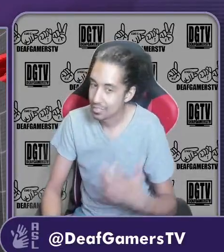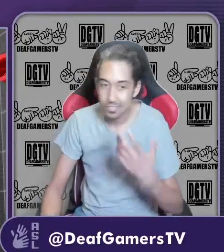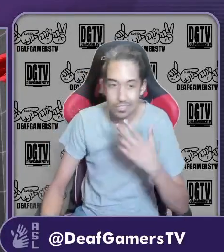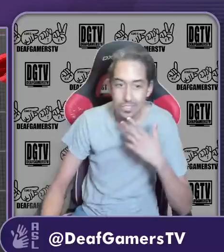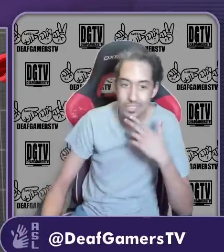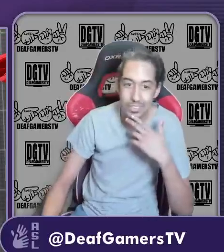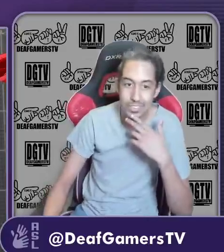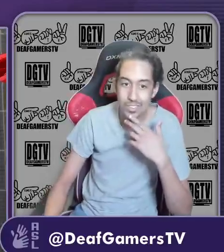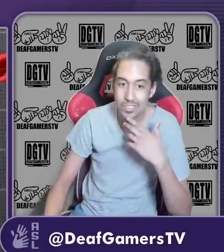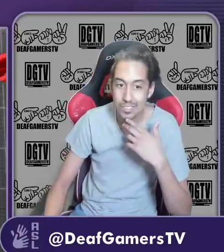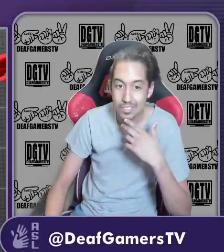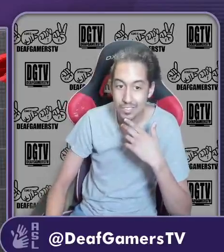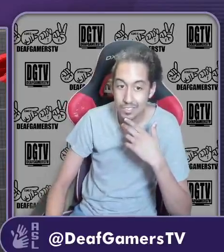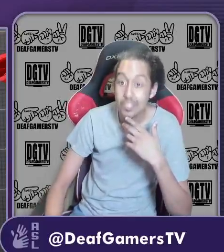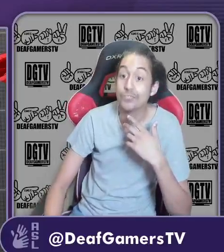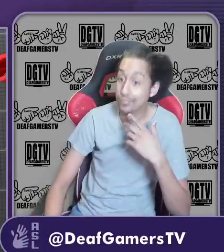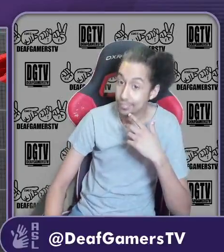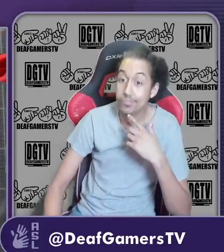on the heart rate